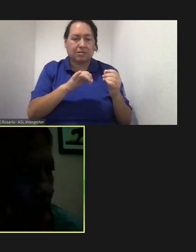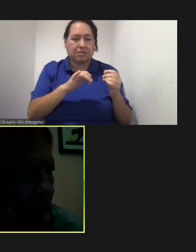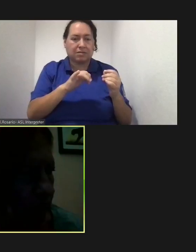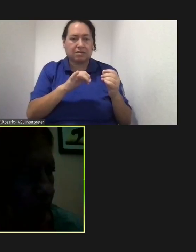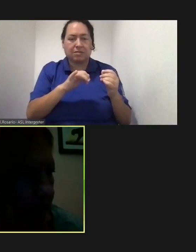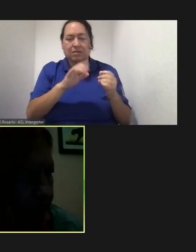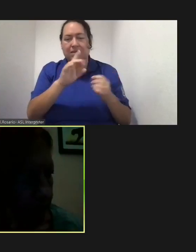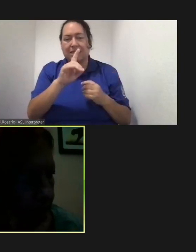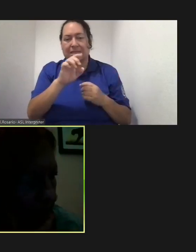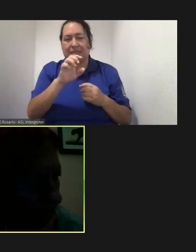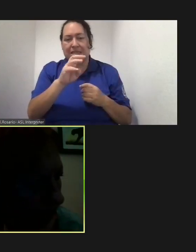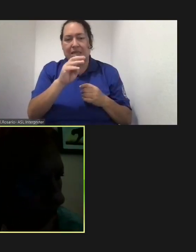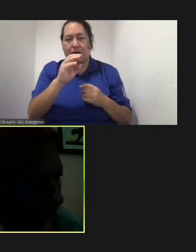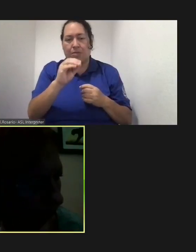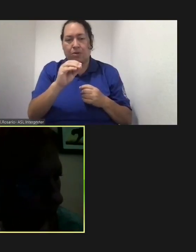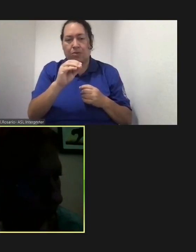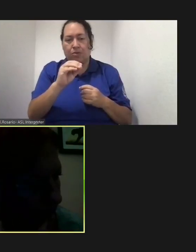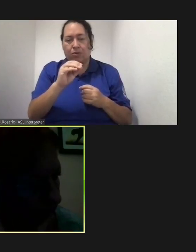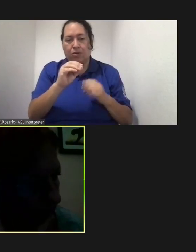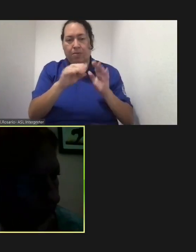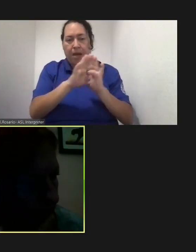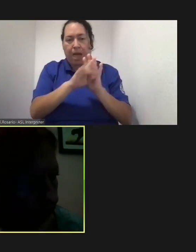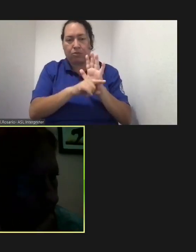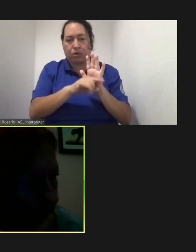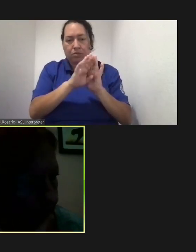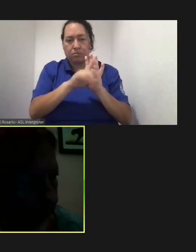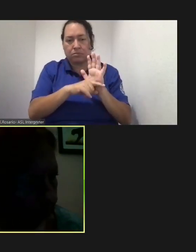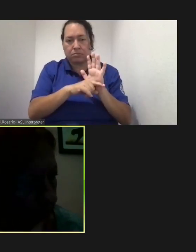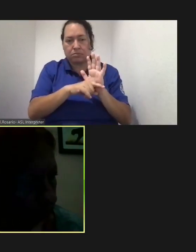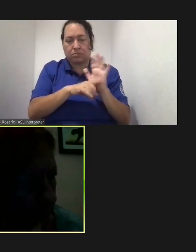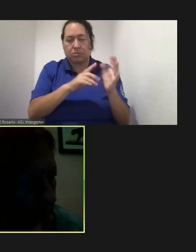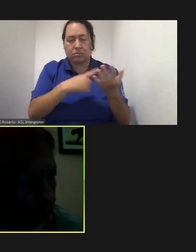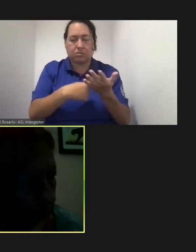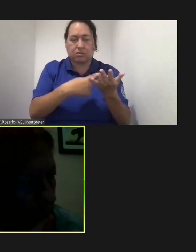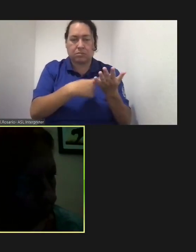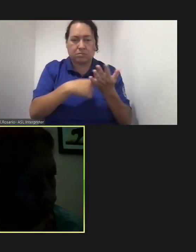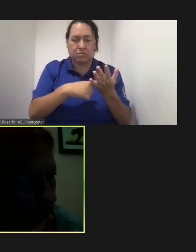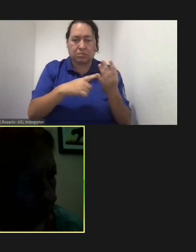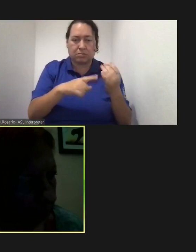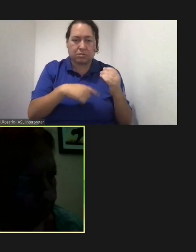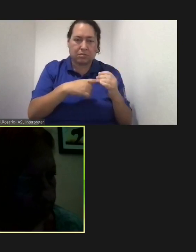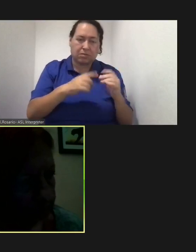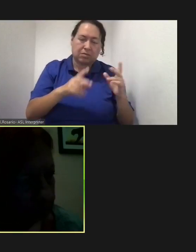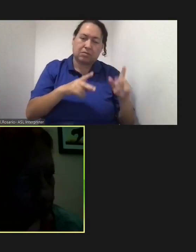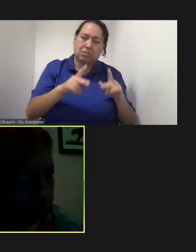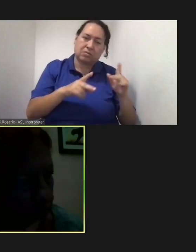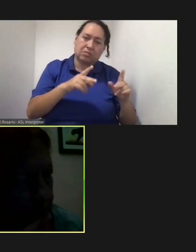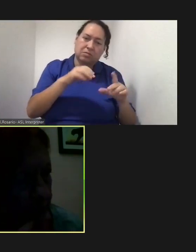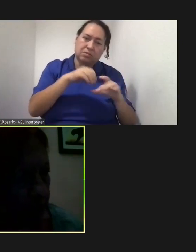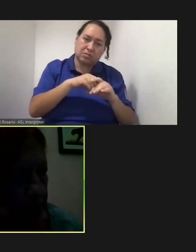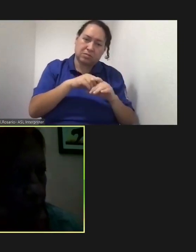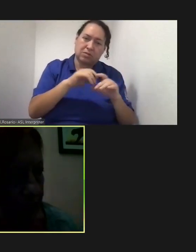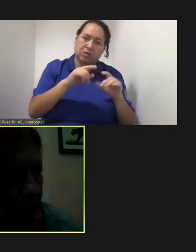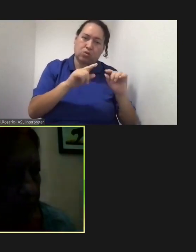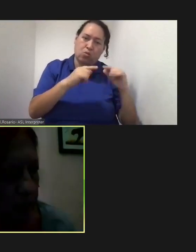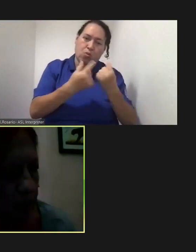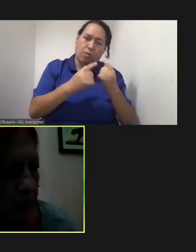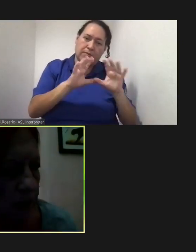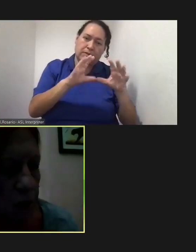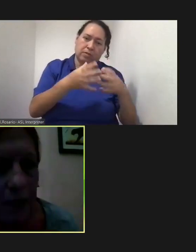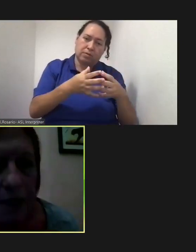So I think it was said that the people who were in these groups were